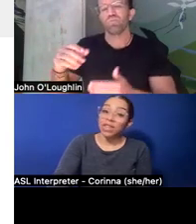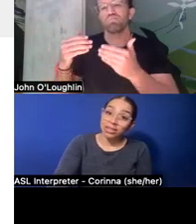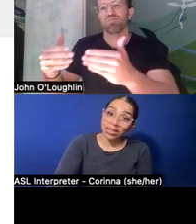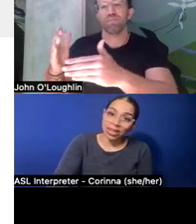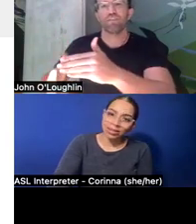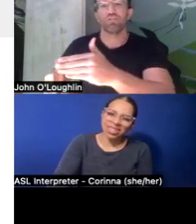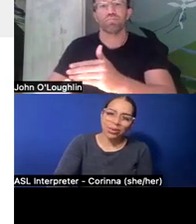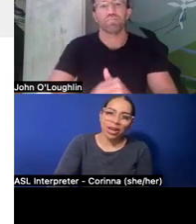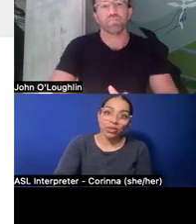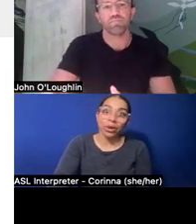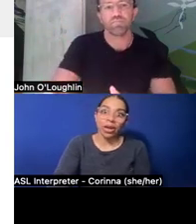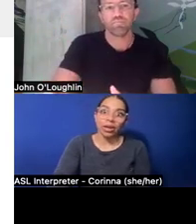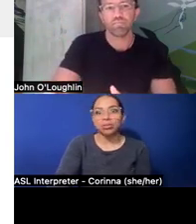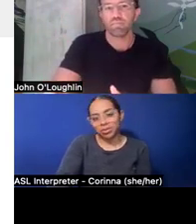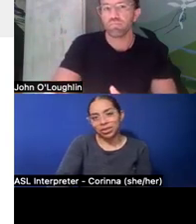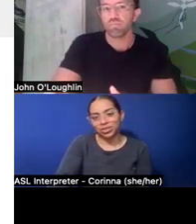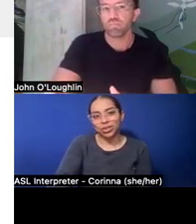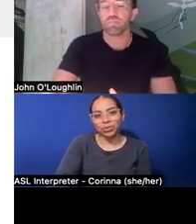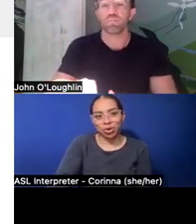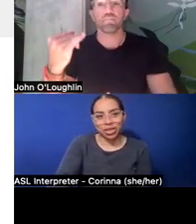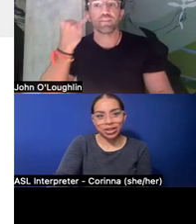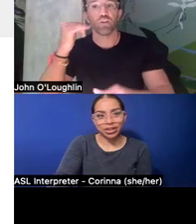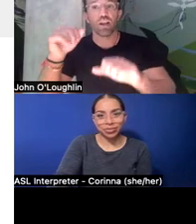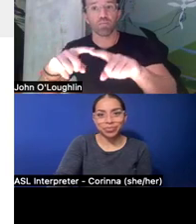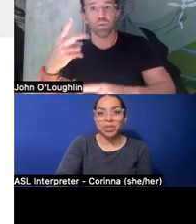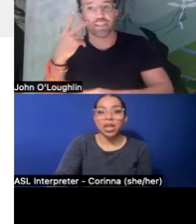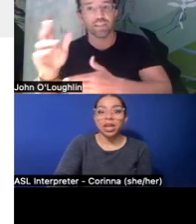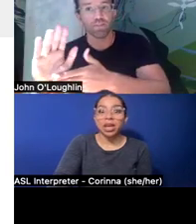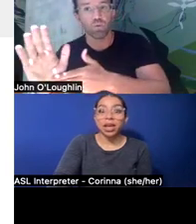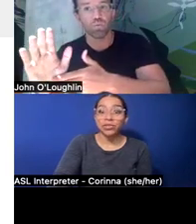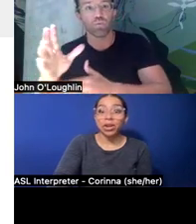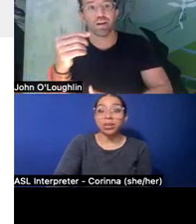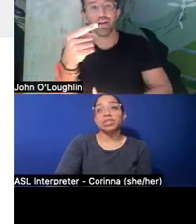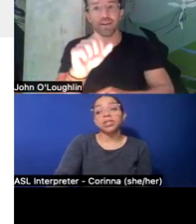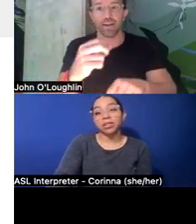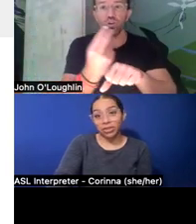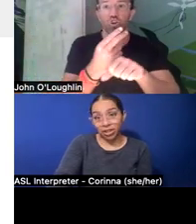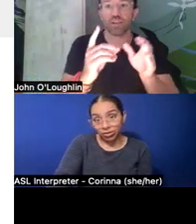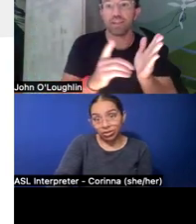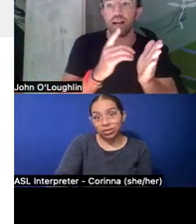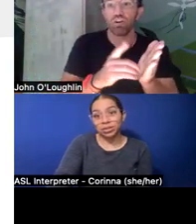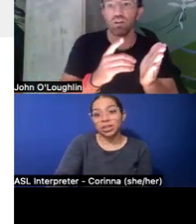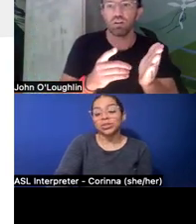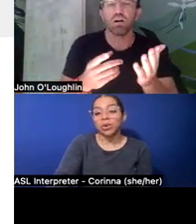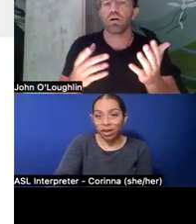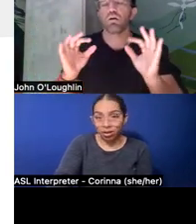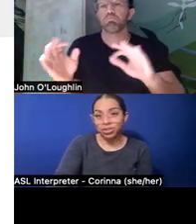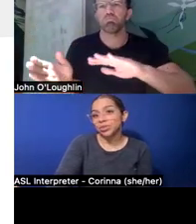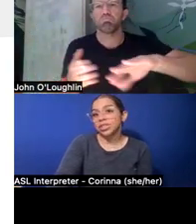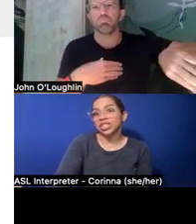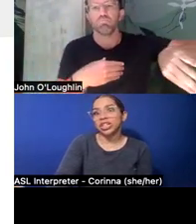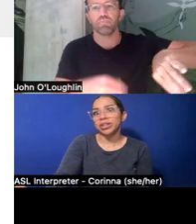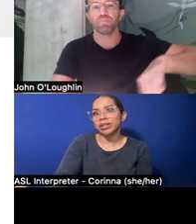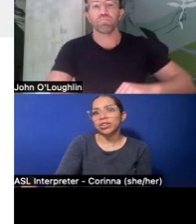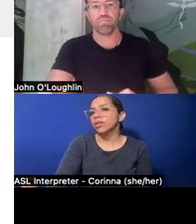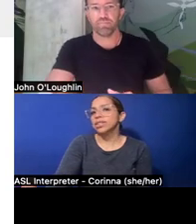So if that's the case, then you have to go ahead and complete the student enrollment here. And if you're able to see the videos and you are able to